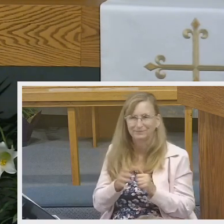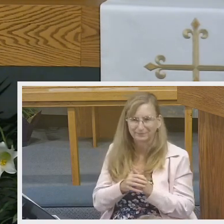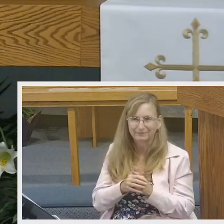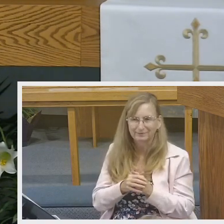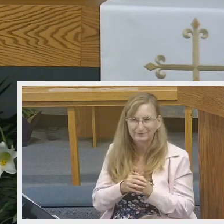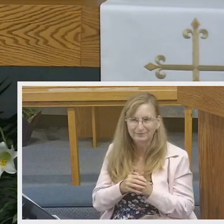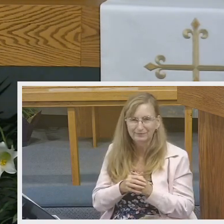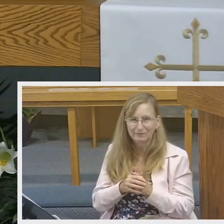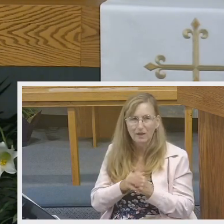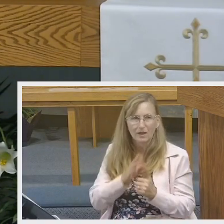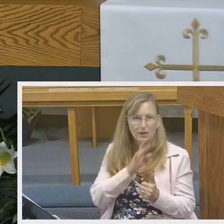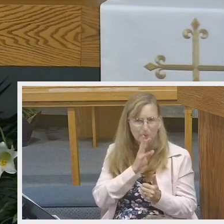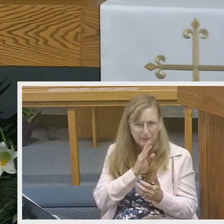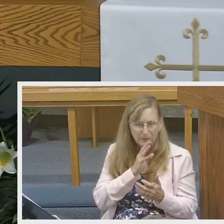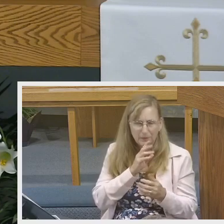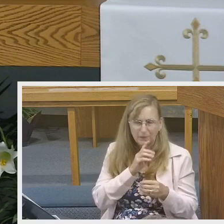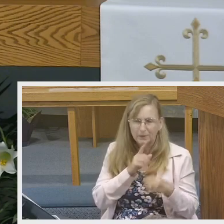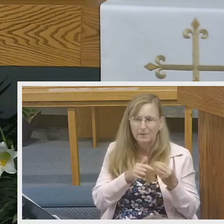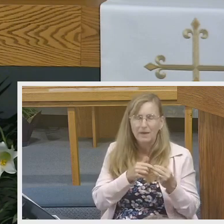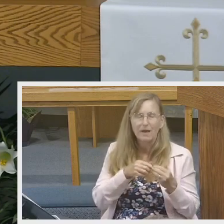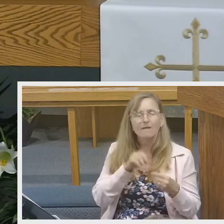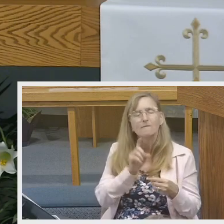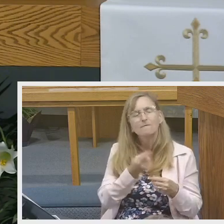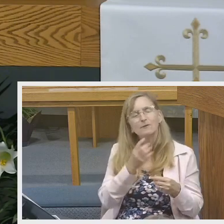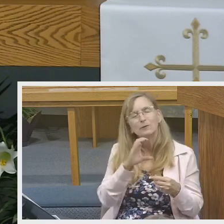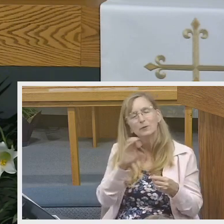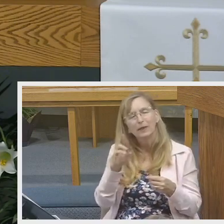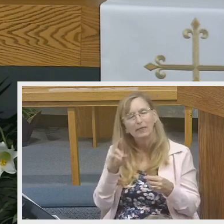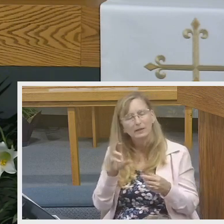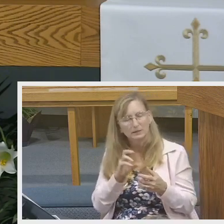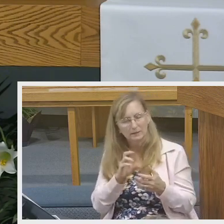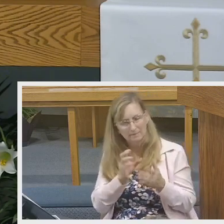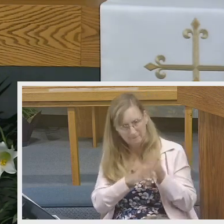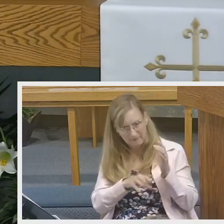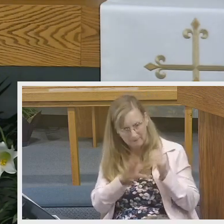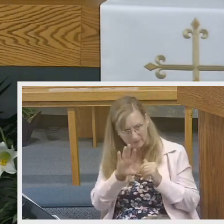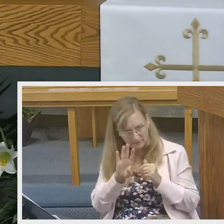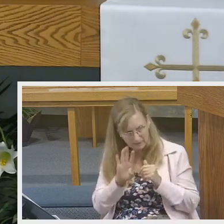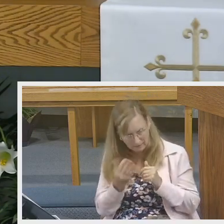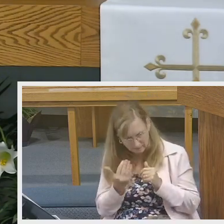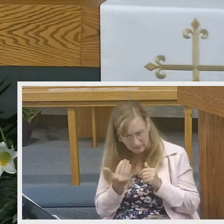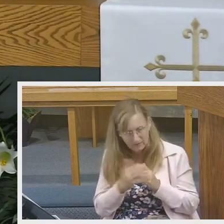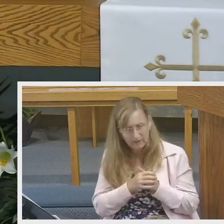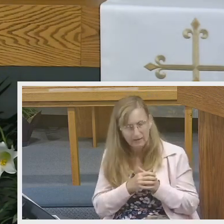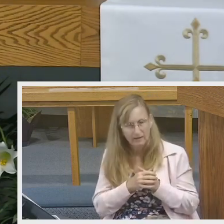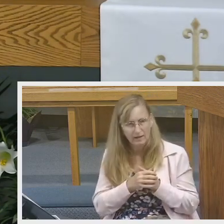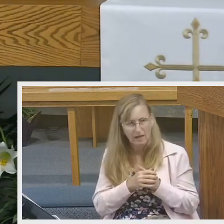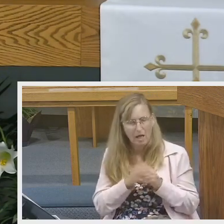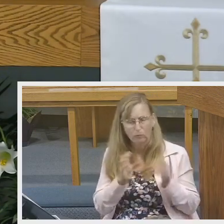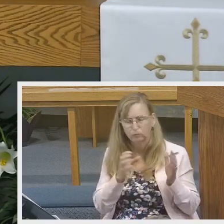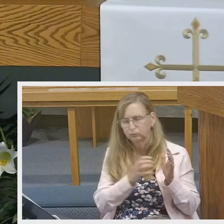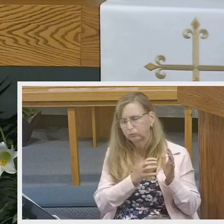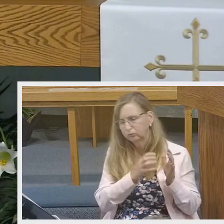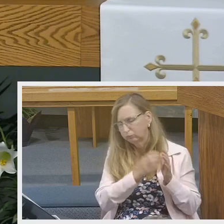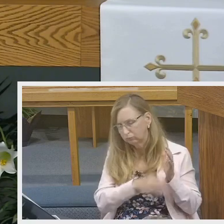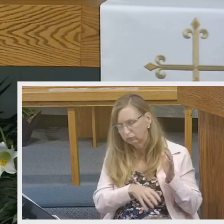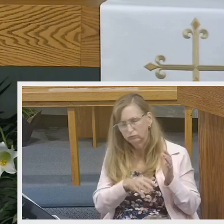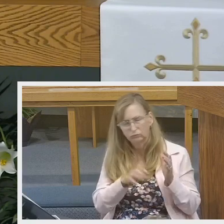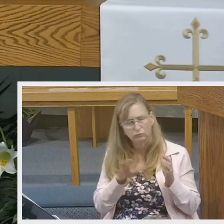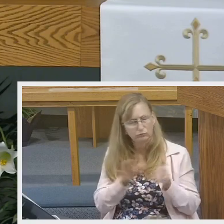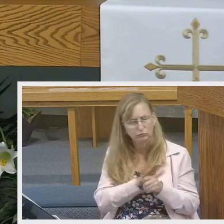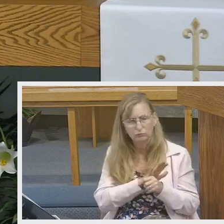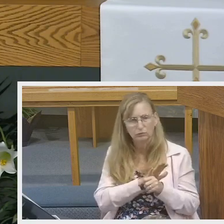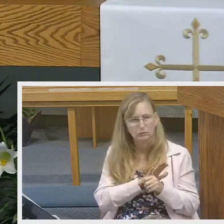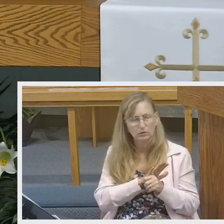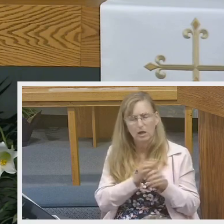We spoke about 1 Corinthians 15 being the resurrection chapter. And in this whole chapter, he goes through great detail about the witnesses who saw